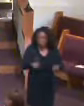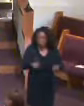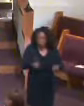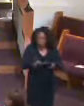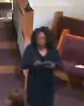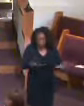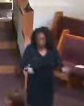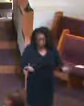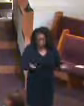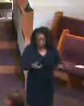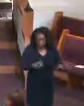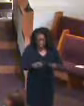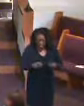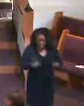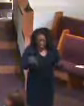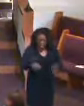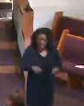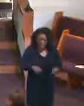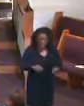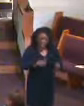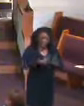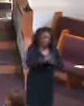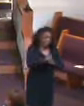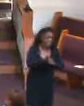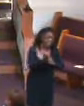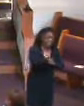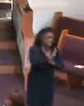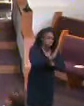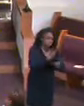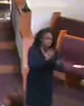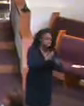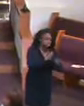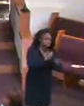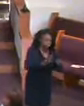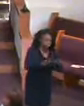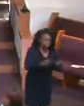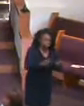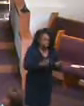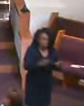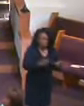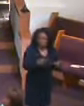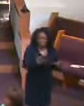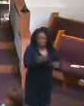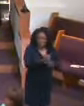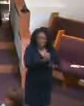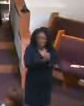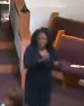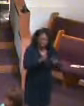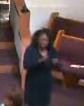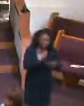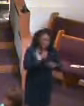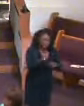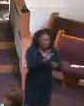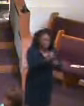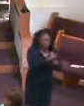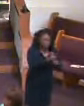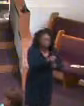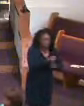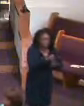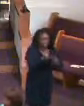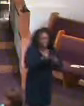control, that seems to take control of your situation. But verse 5 says, but the church was